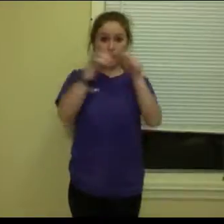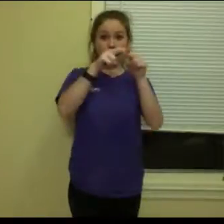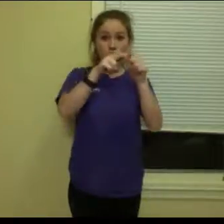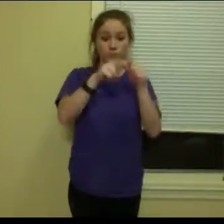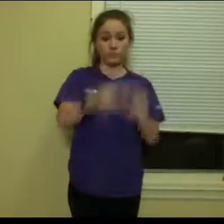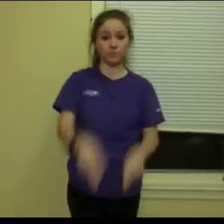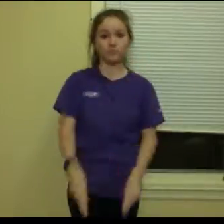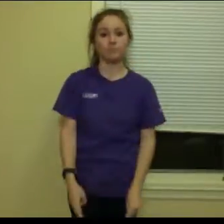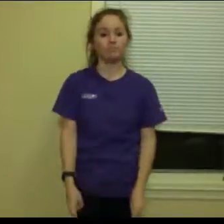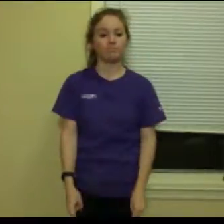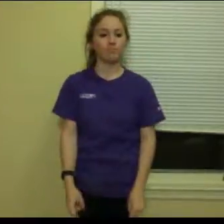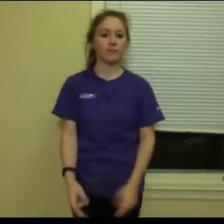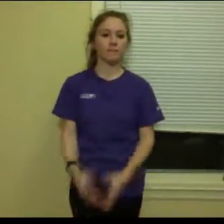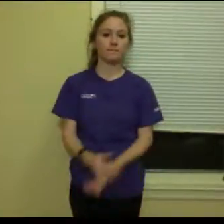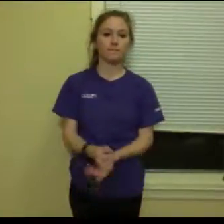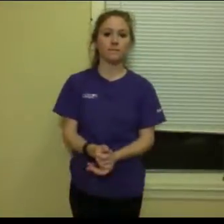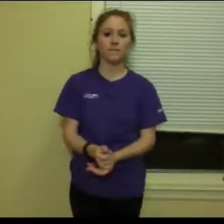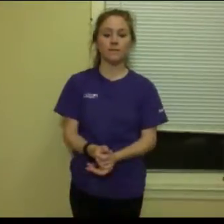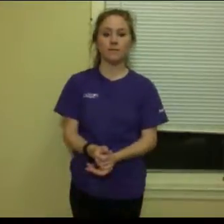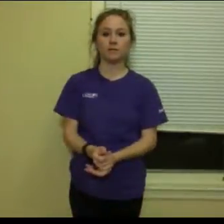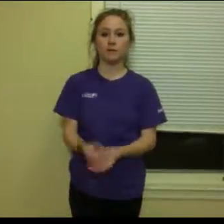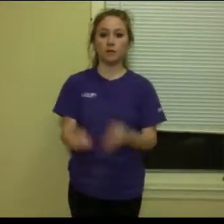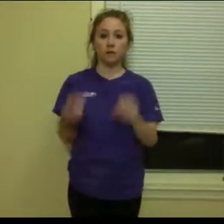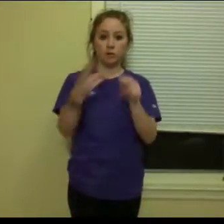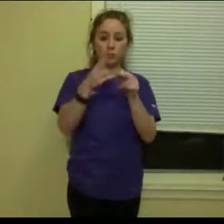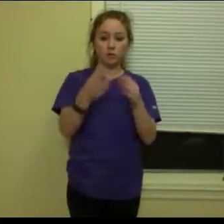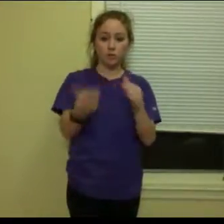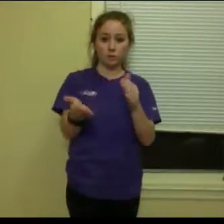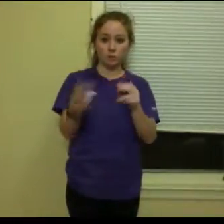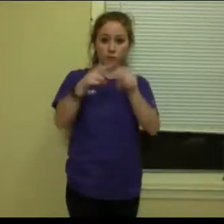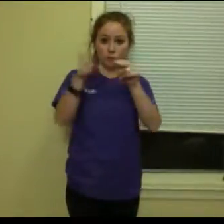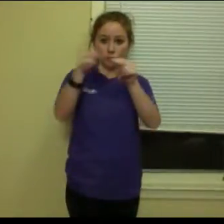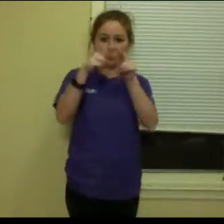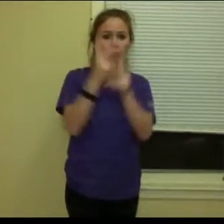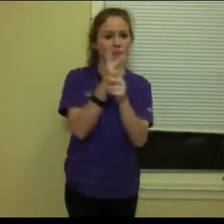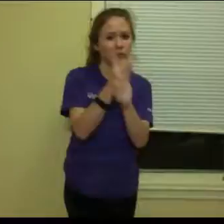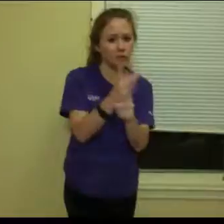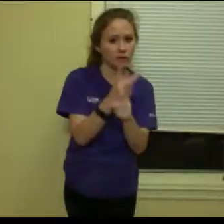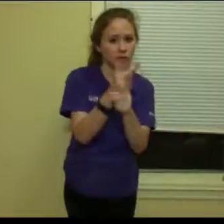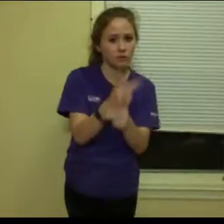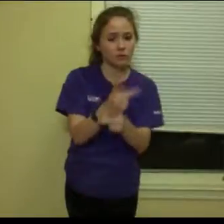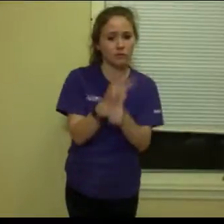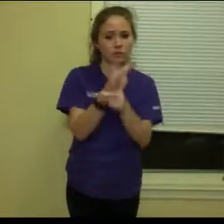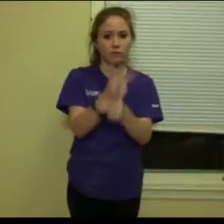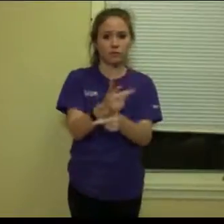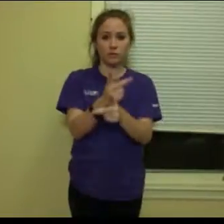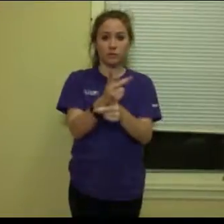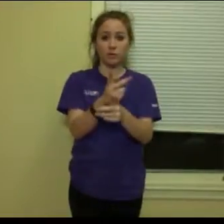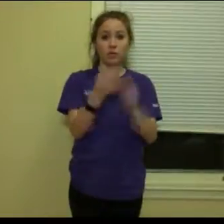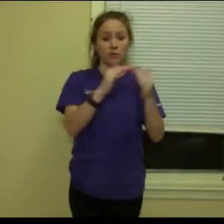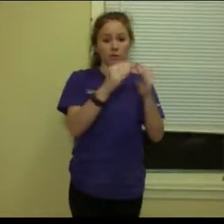The more enlightenment and economic balance improve, the more shared respect and more power we'll